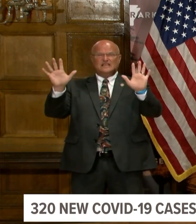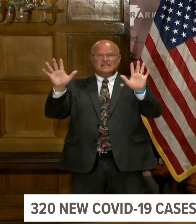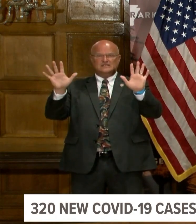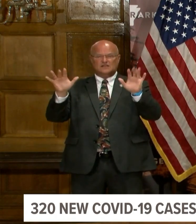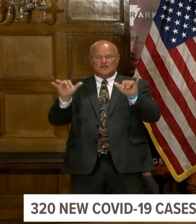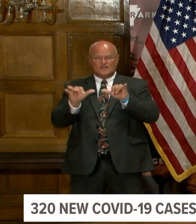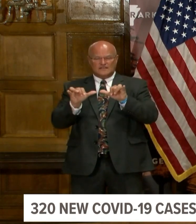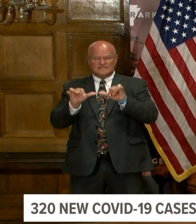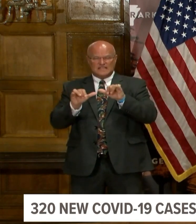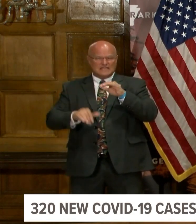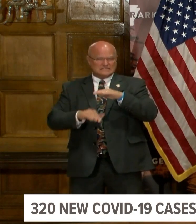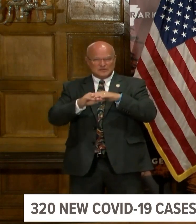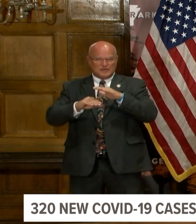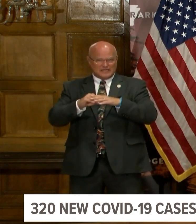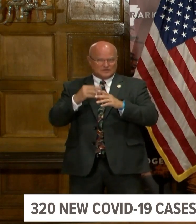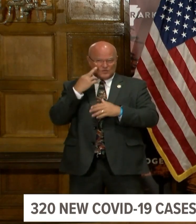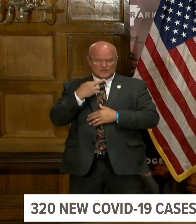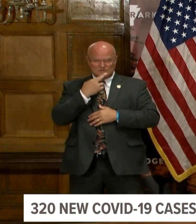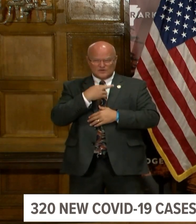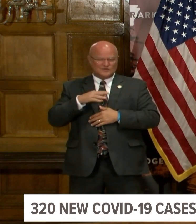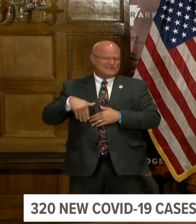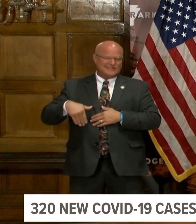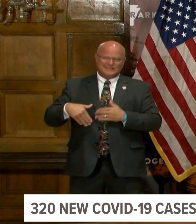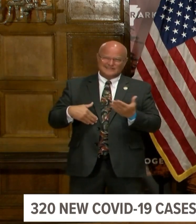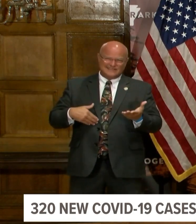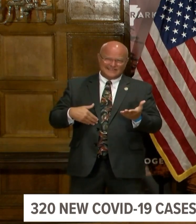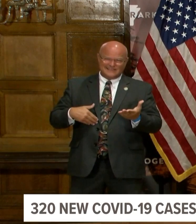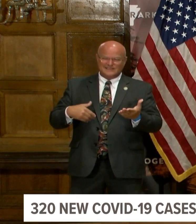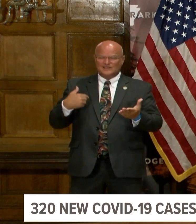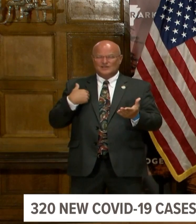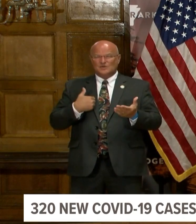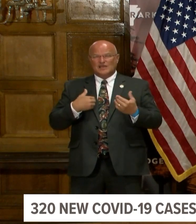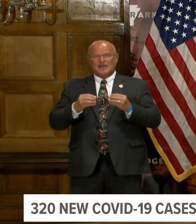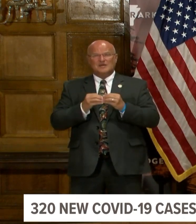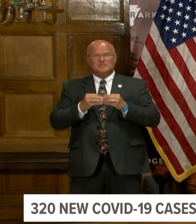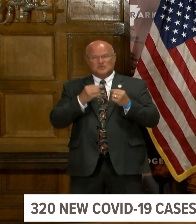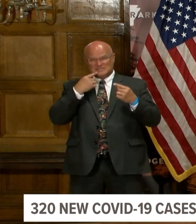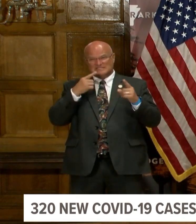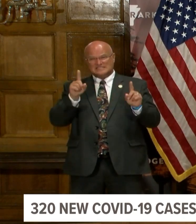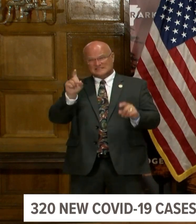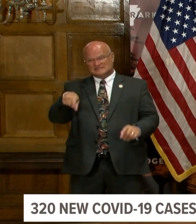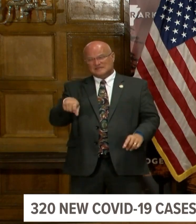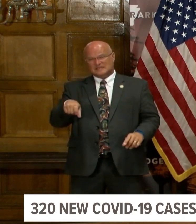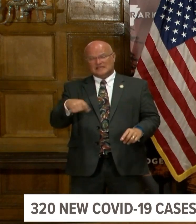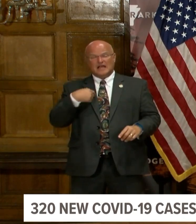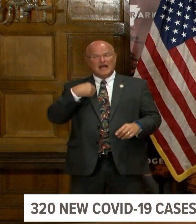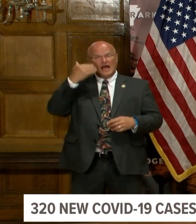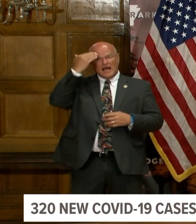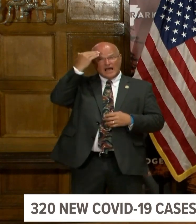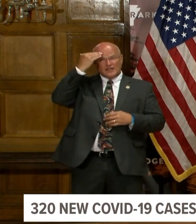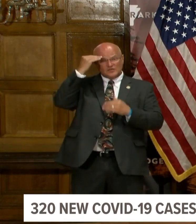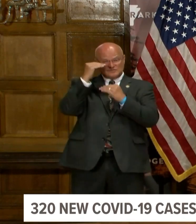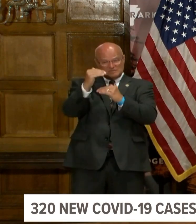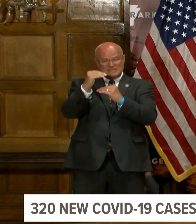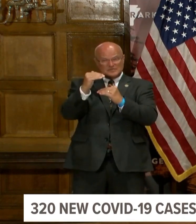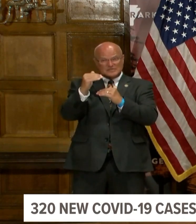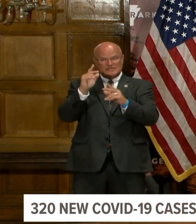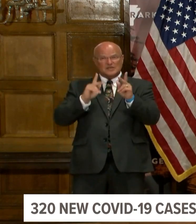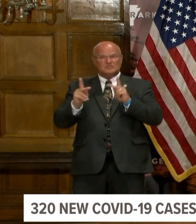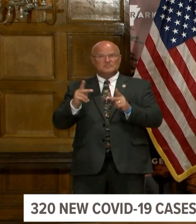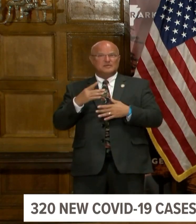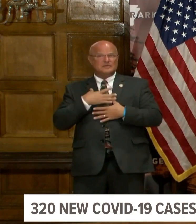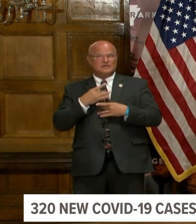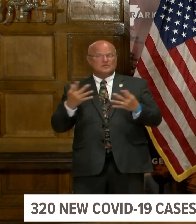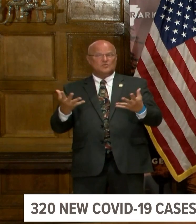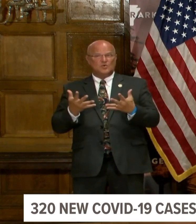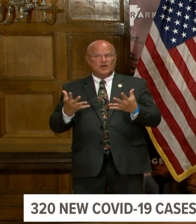size capacities of restaurants. We're just not there yet. We've got to have more success. I know that the restriction everybody's probably